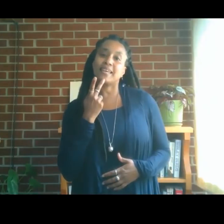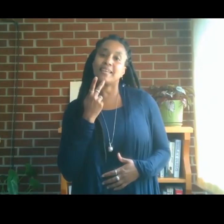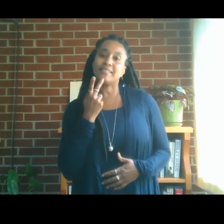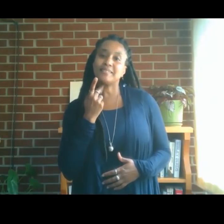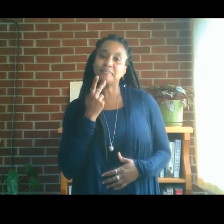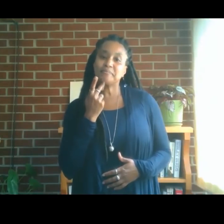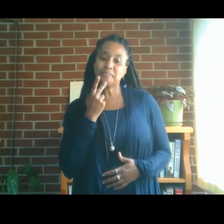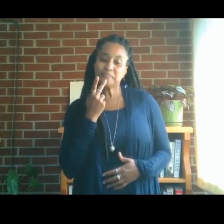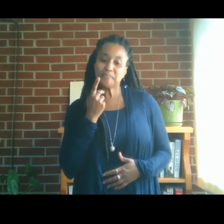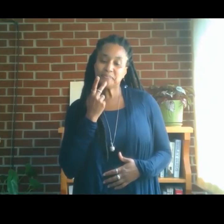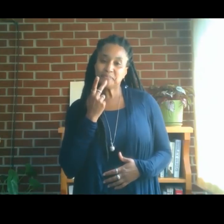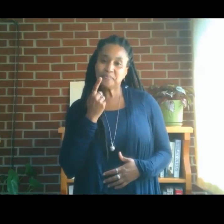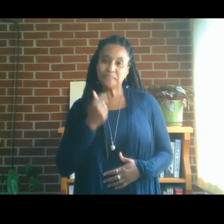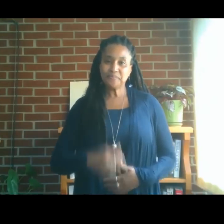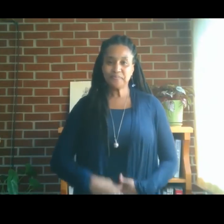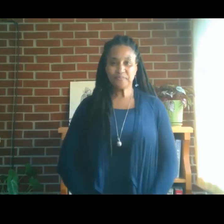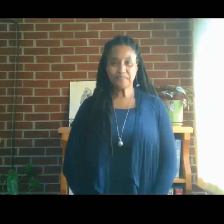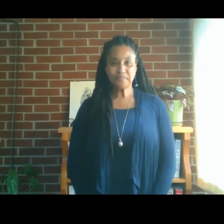pink.